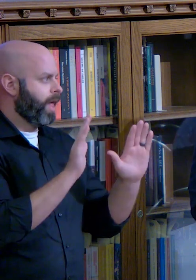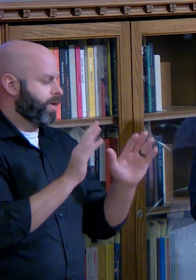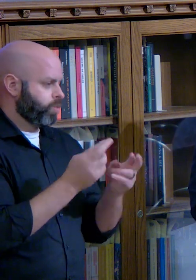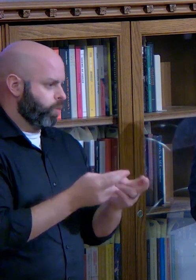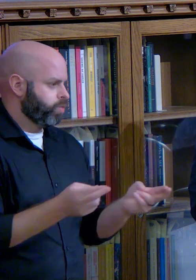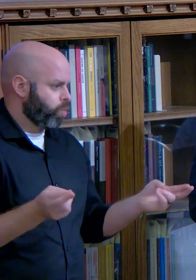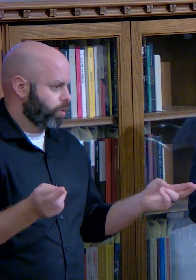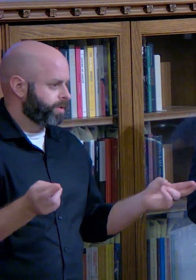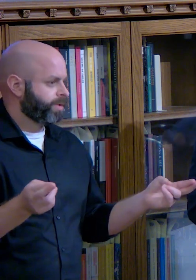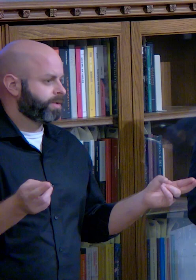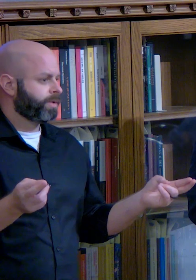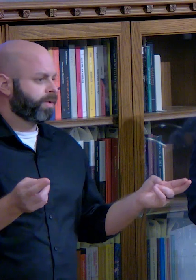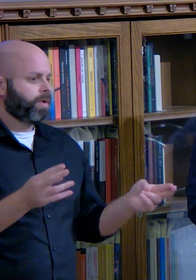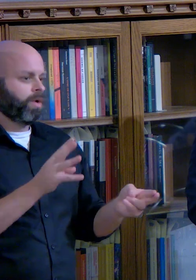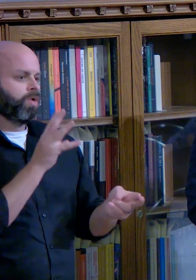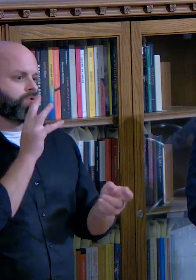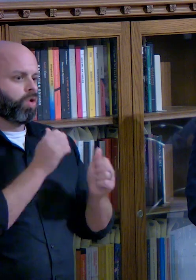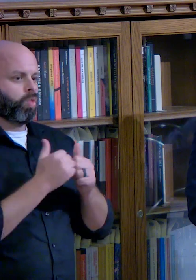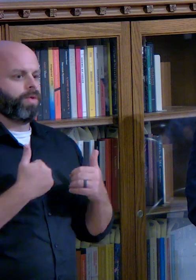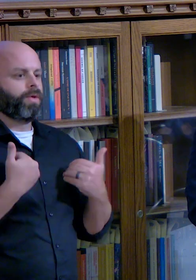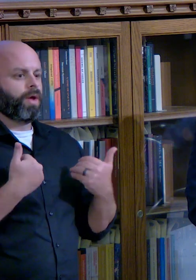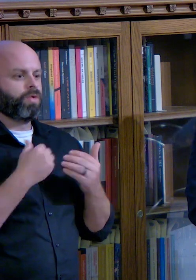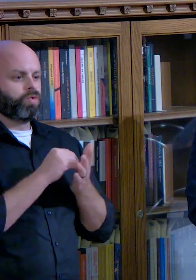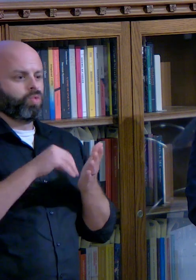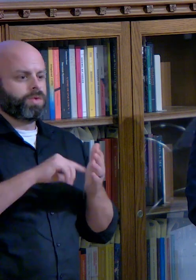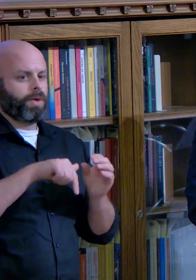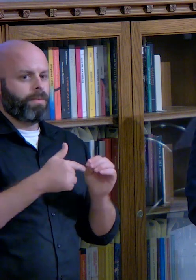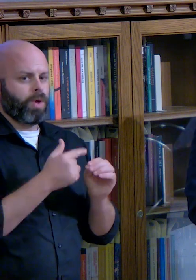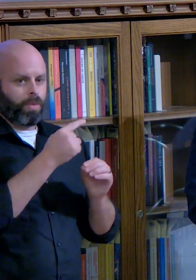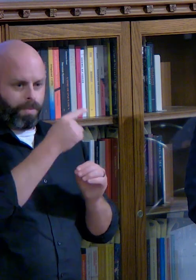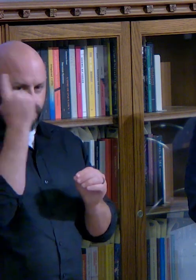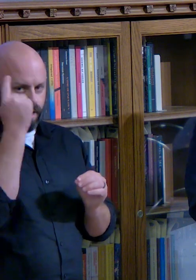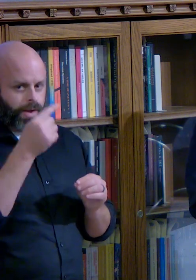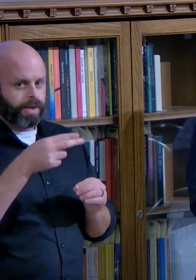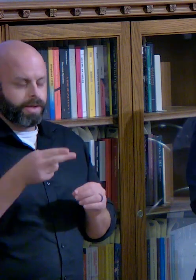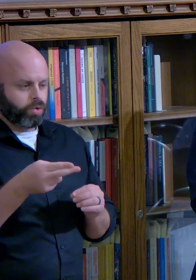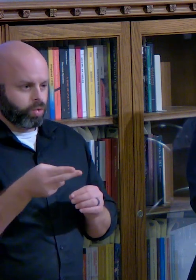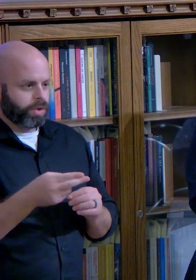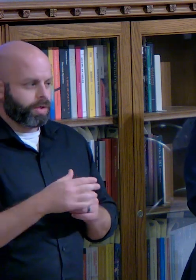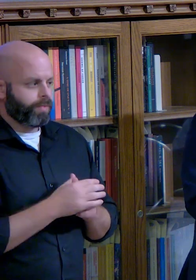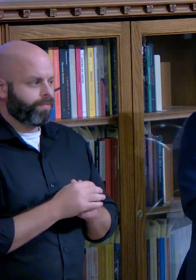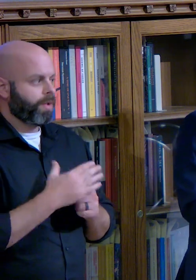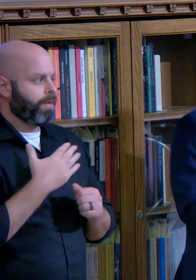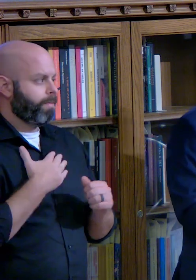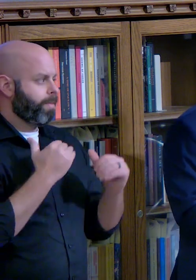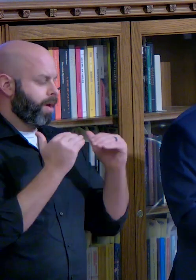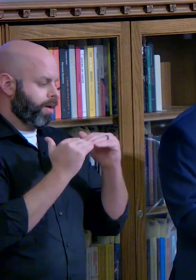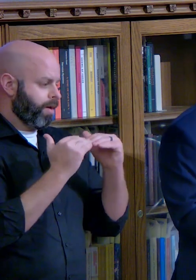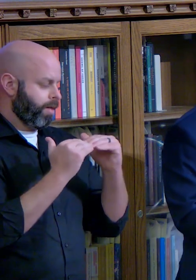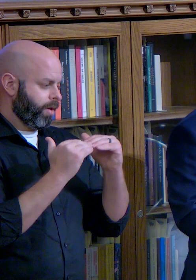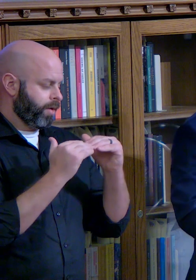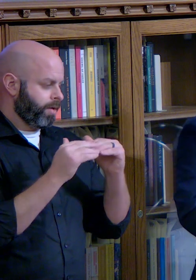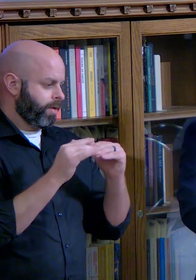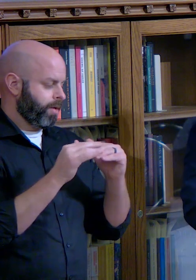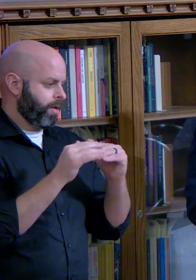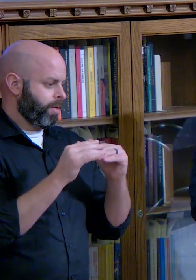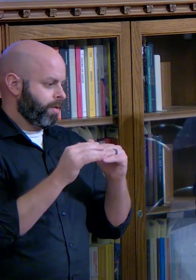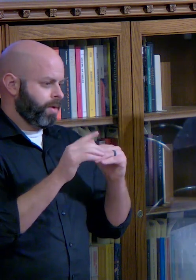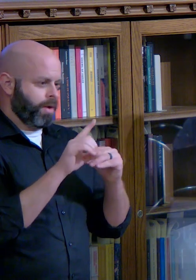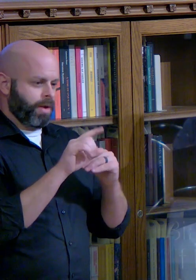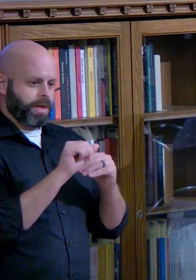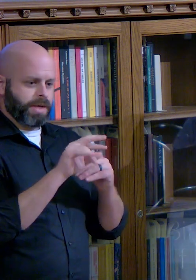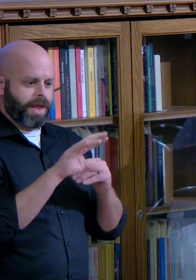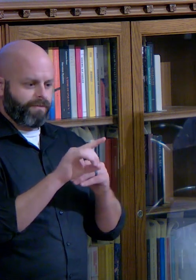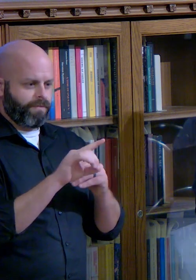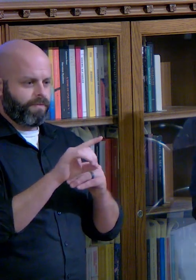in talk in talking to Young students about black history my colleague David